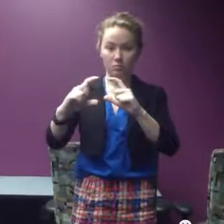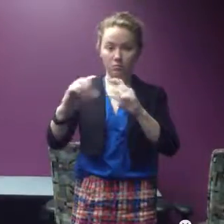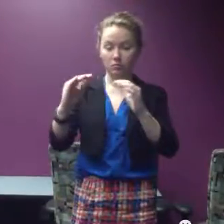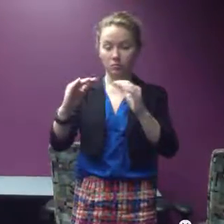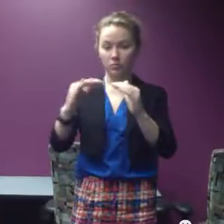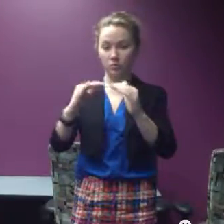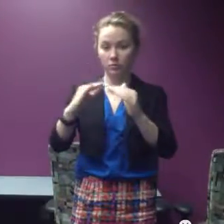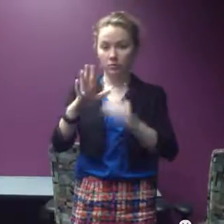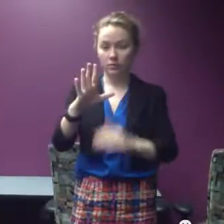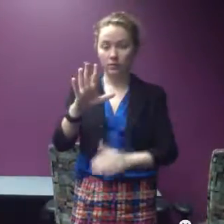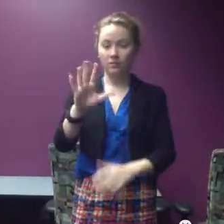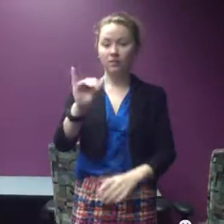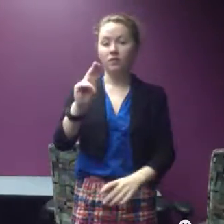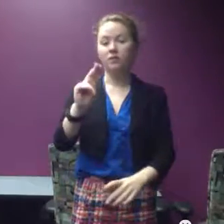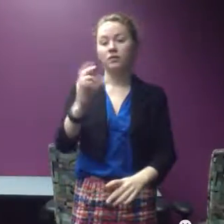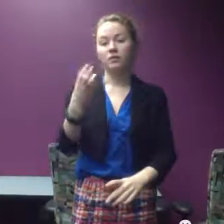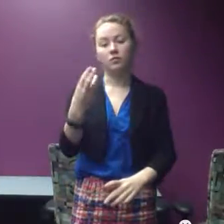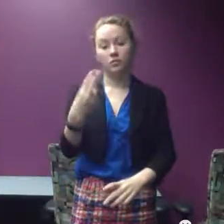if you use cubes,